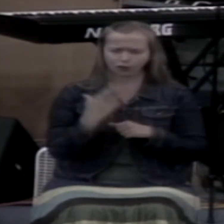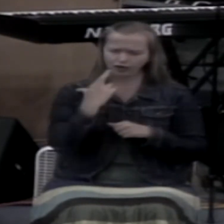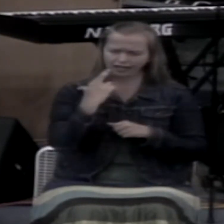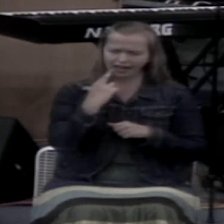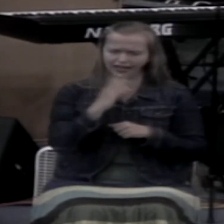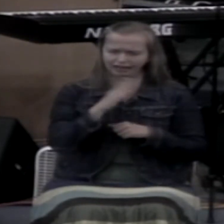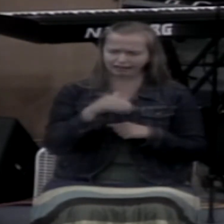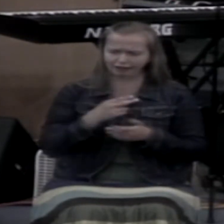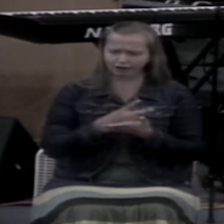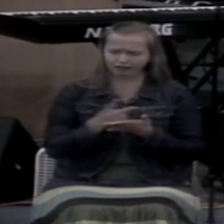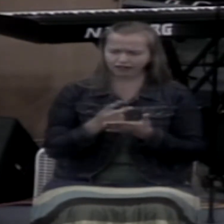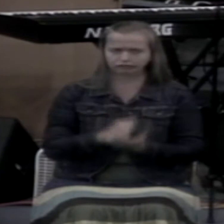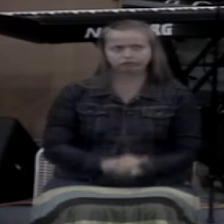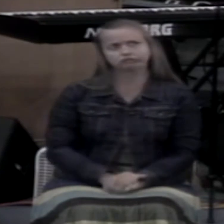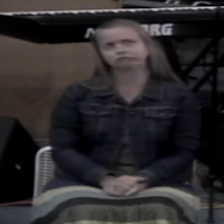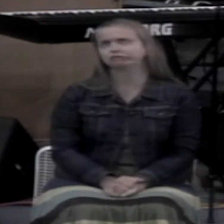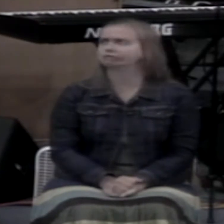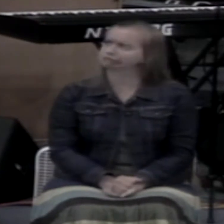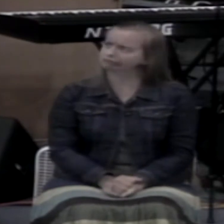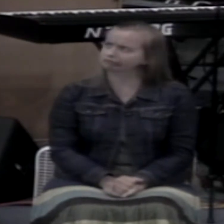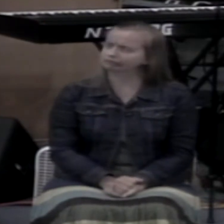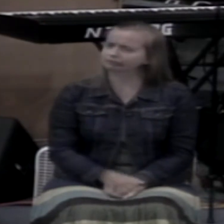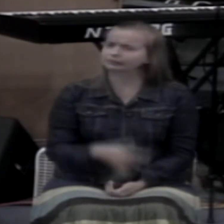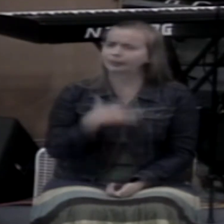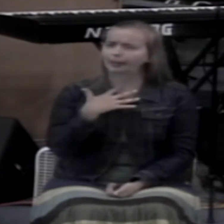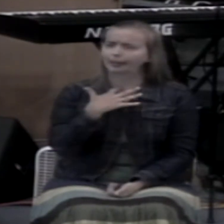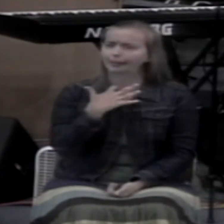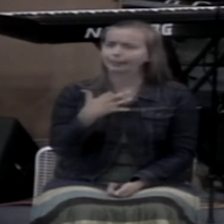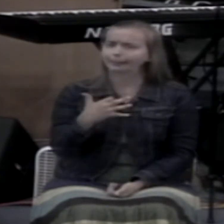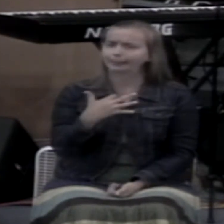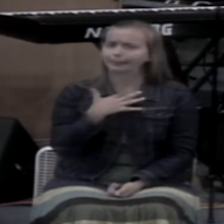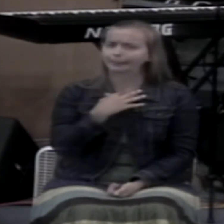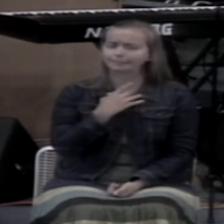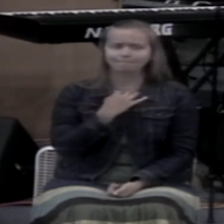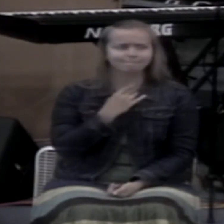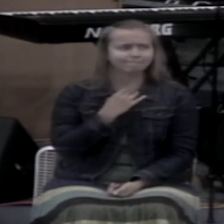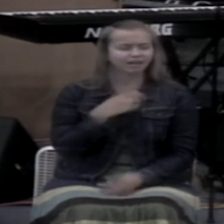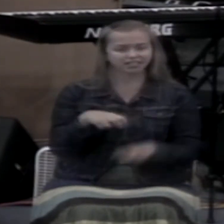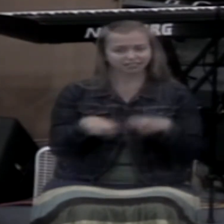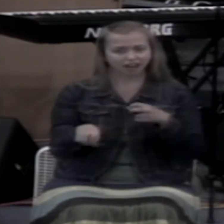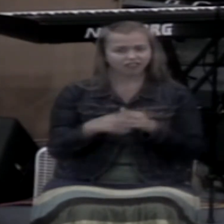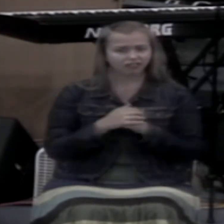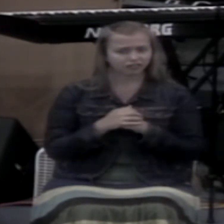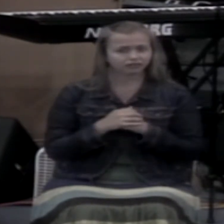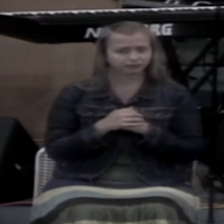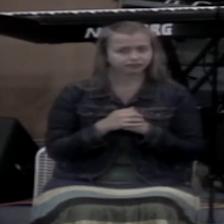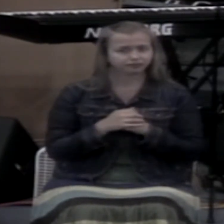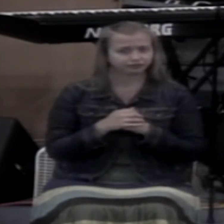So the next time that you think that you know it all,